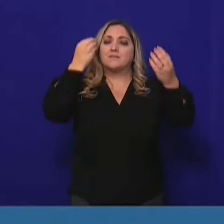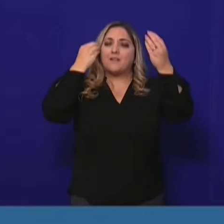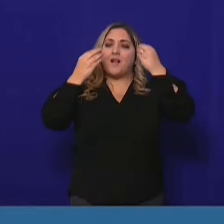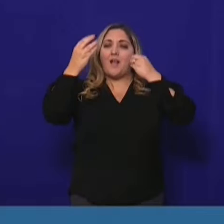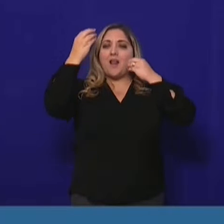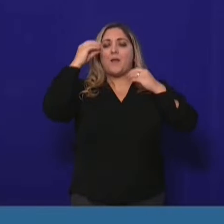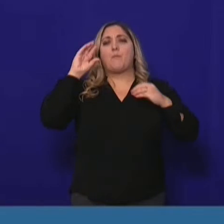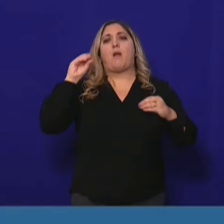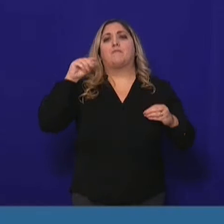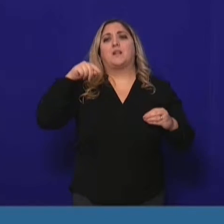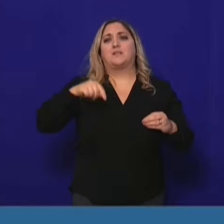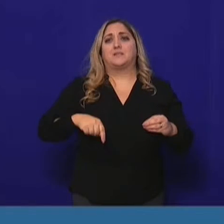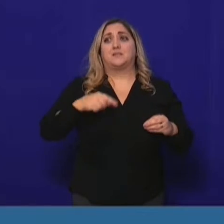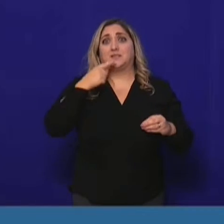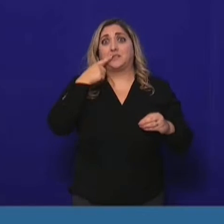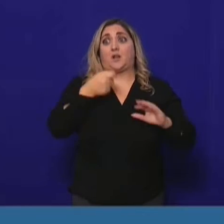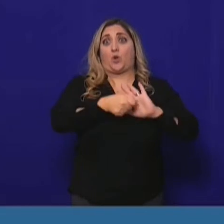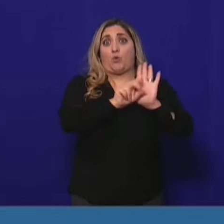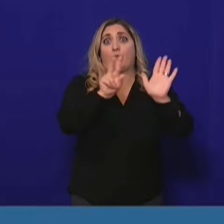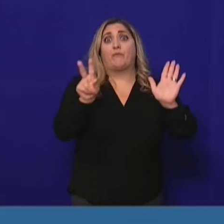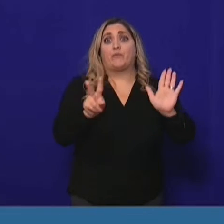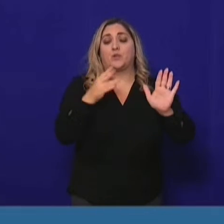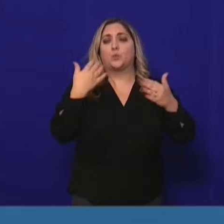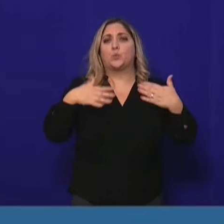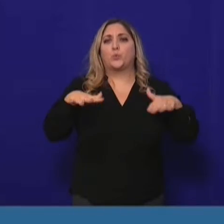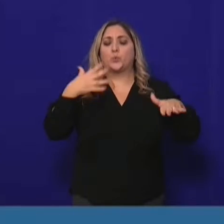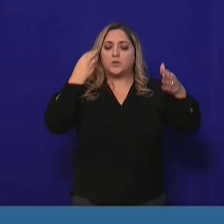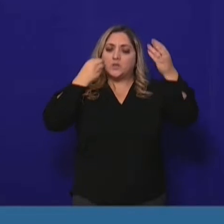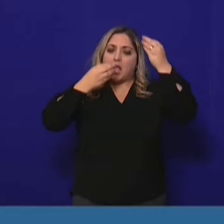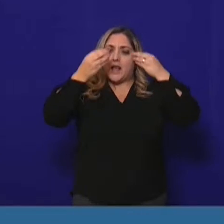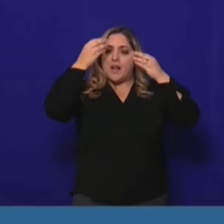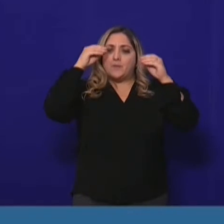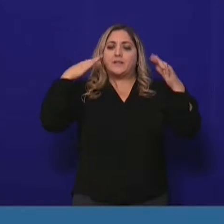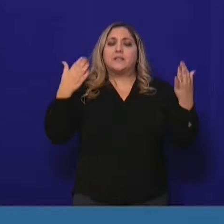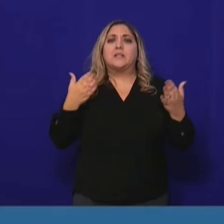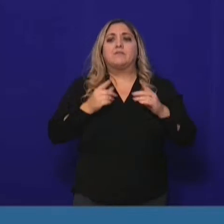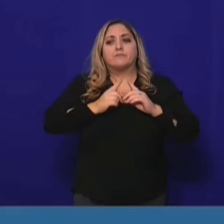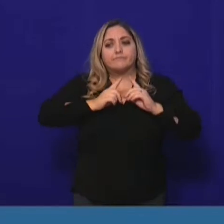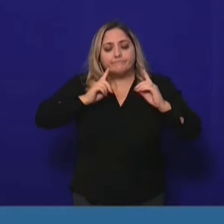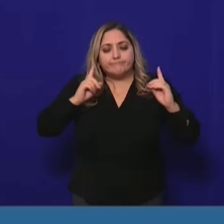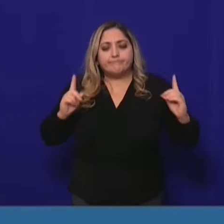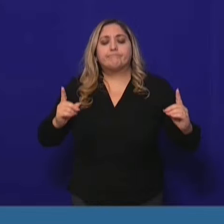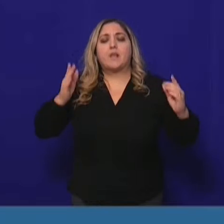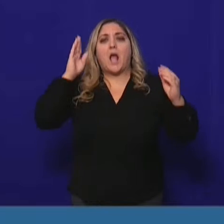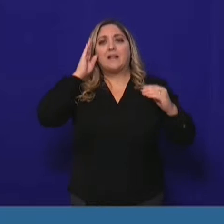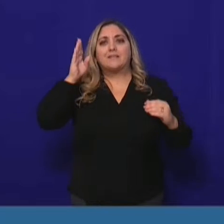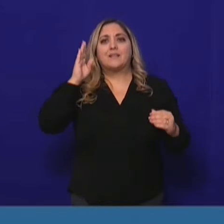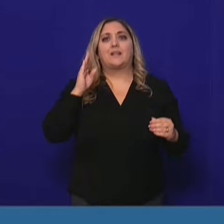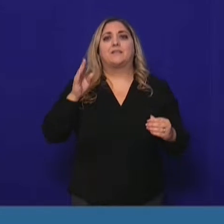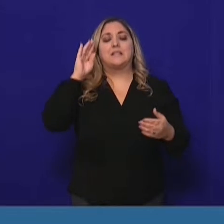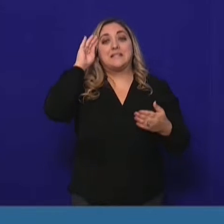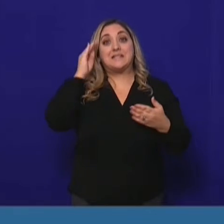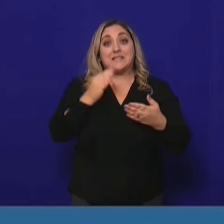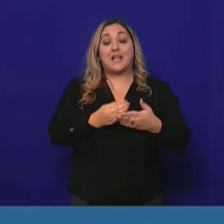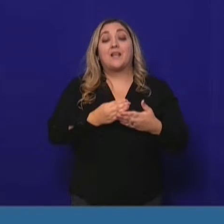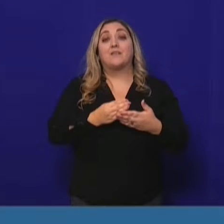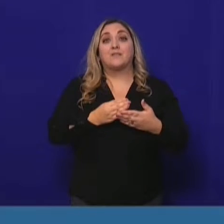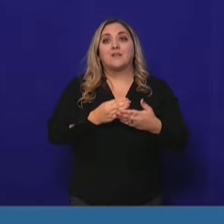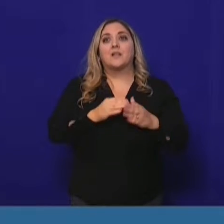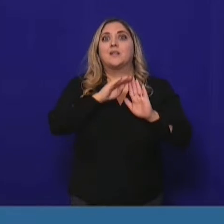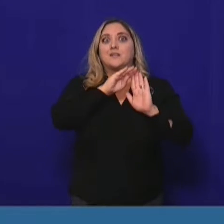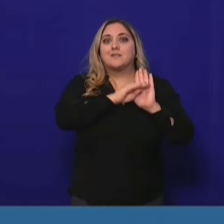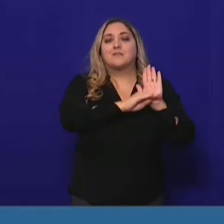ħafna tul il-pandemija minn meta bdejna, tallimna kif aħna bil-miżuri li nagħmlu ta' prevenzjoni nkunu qegħdin